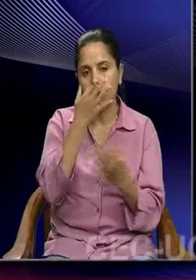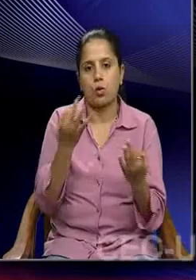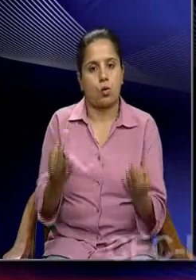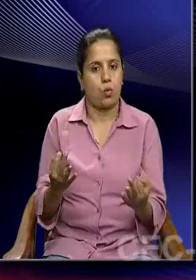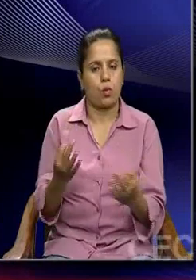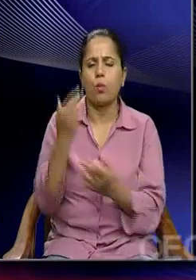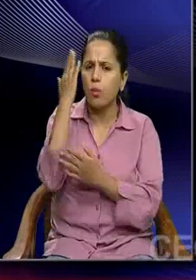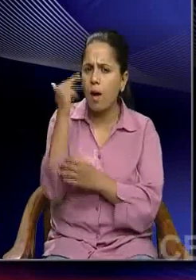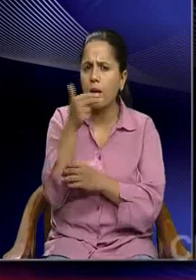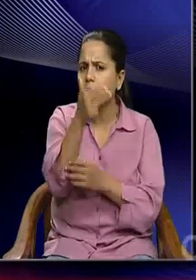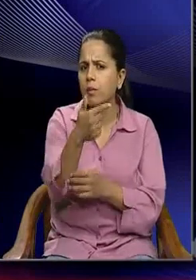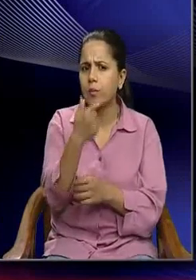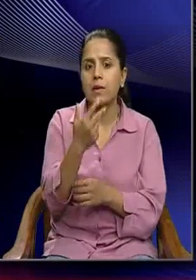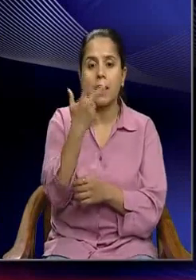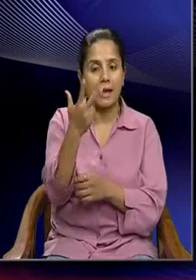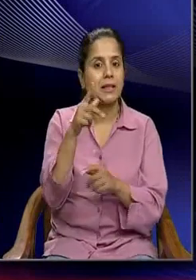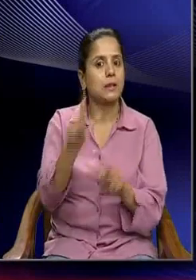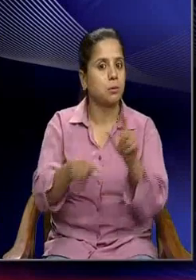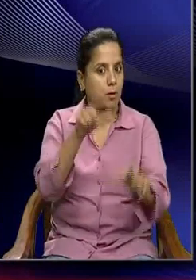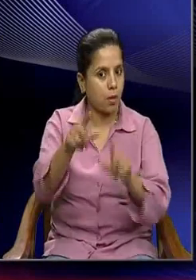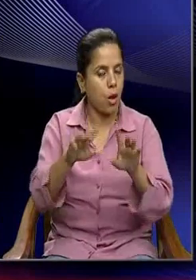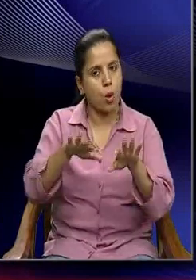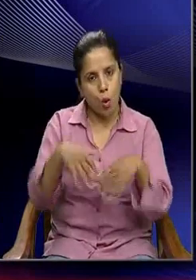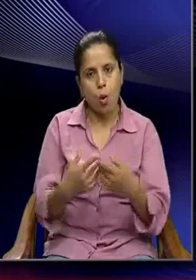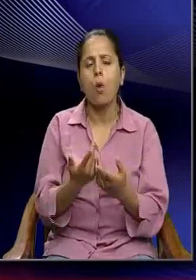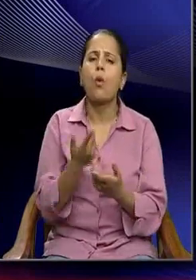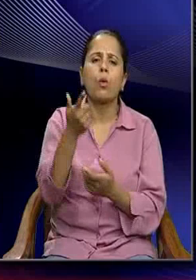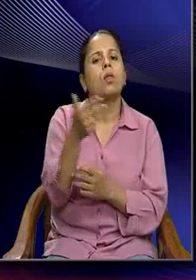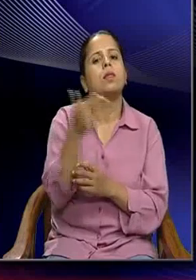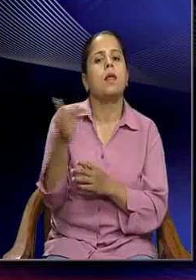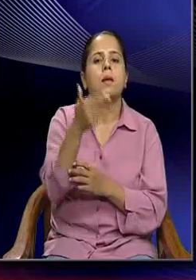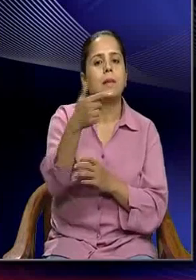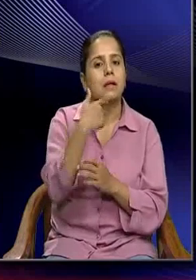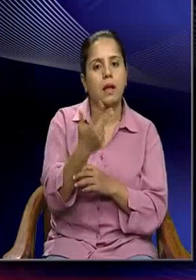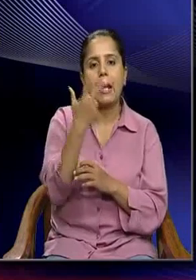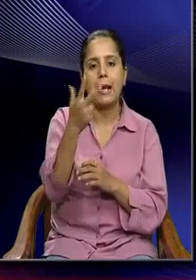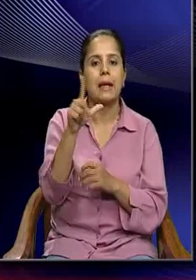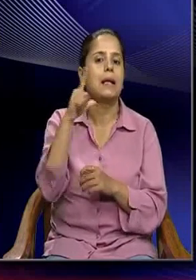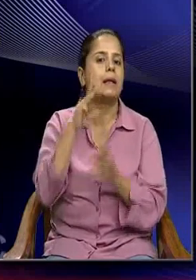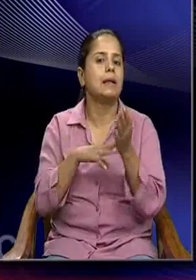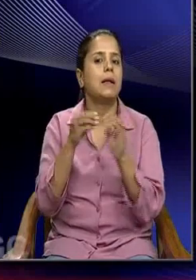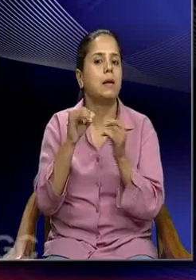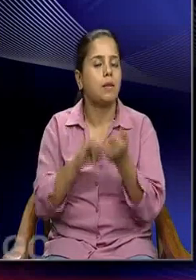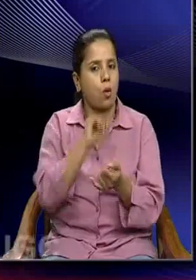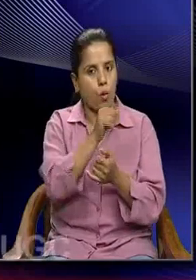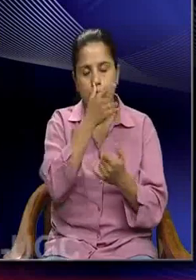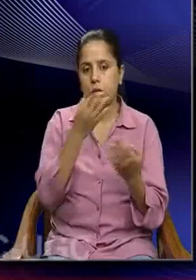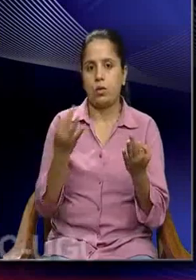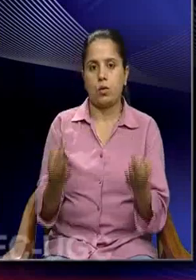Why? Because the 8 steps, or you can call them as 8 limbs of